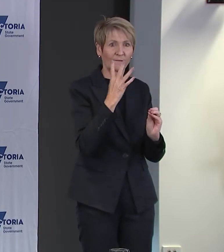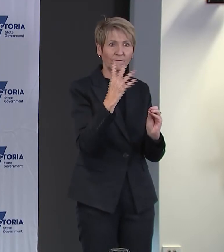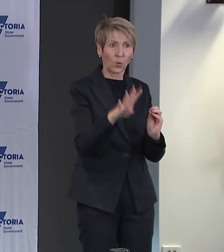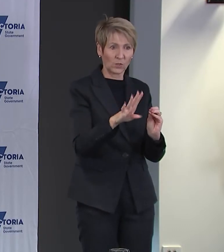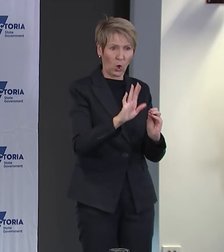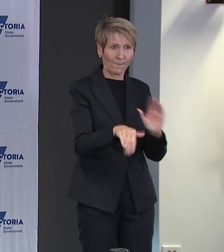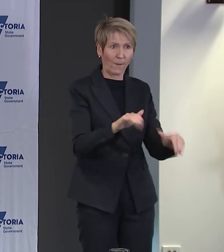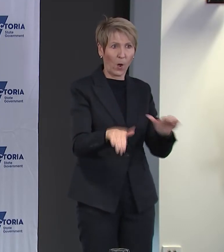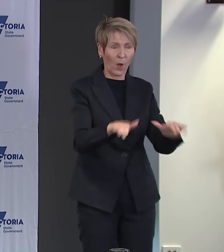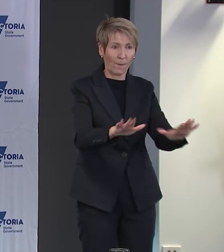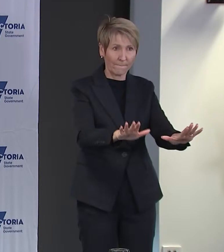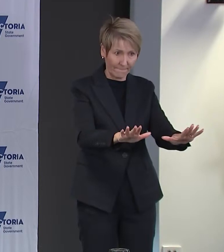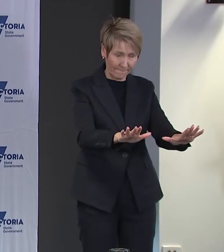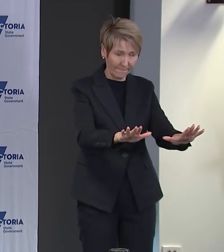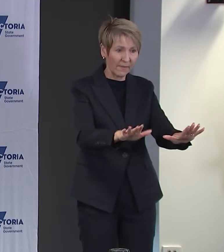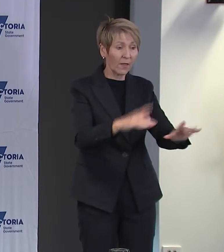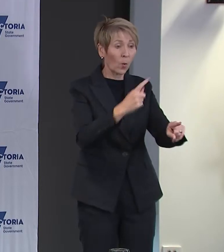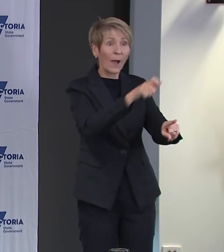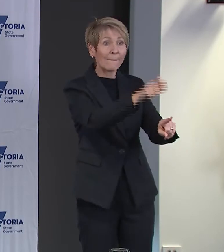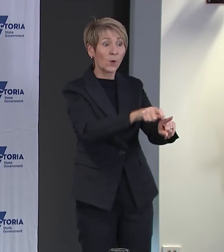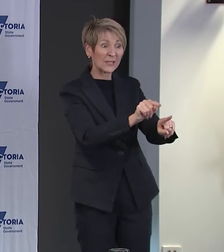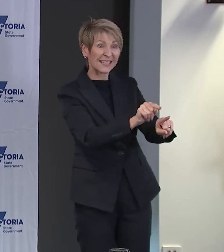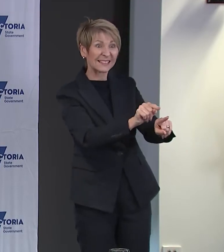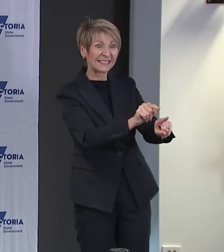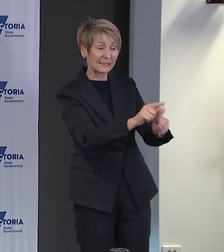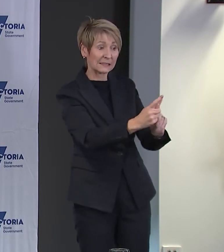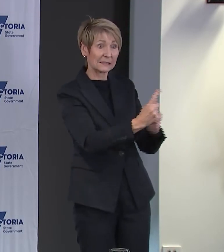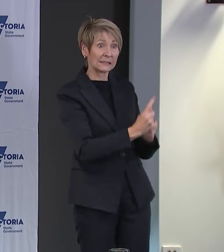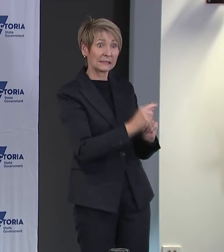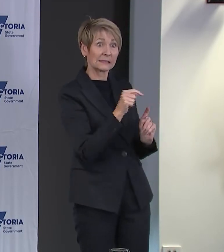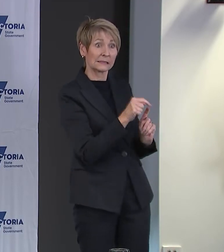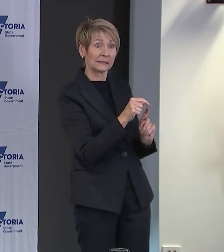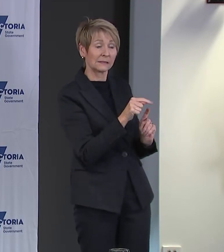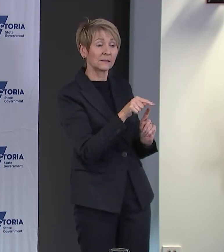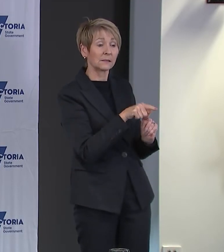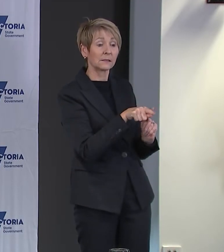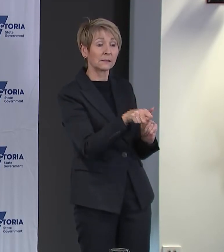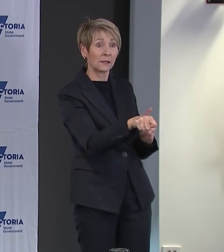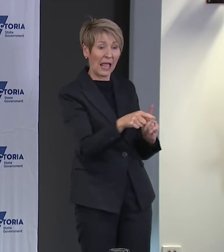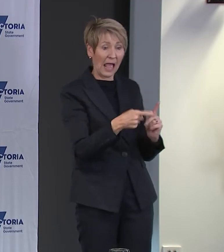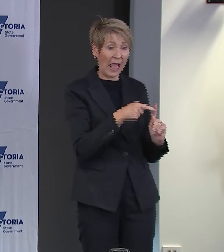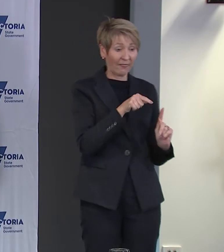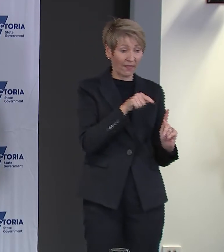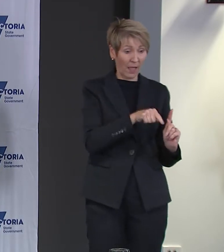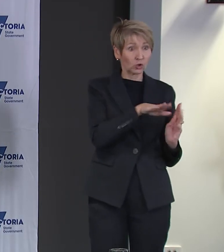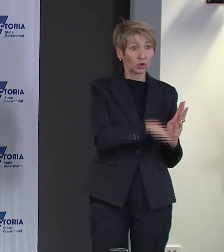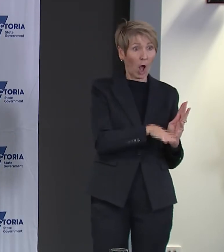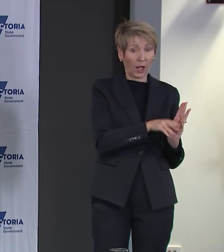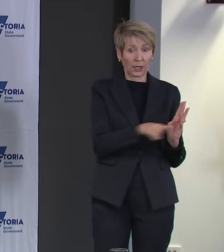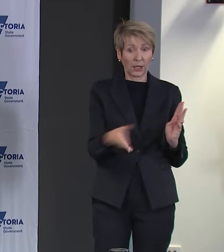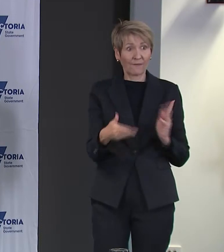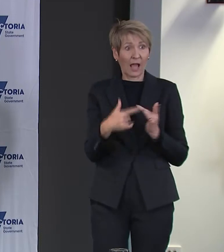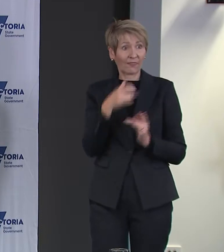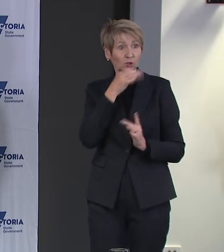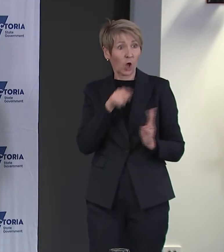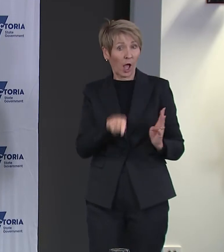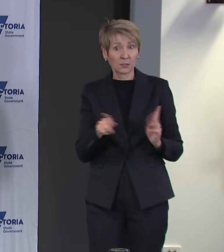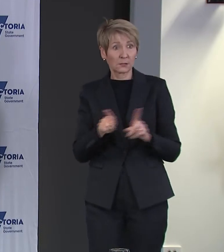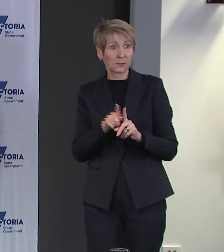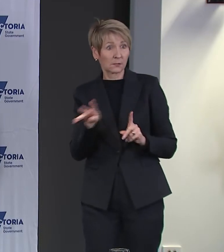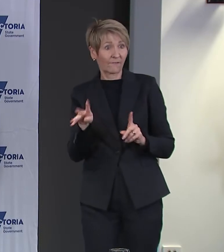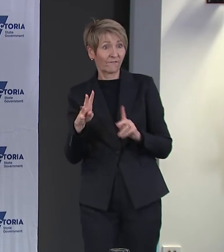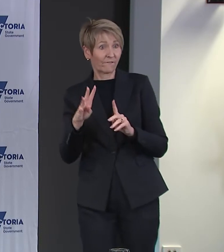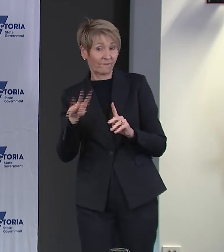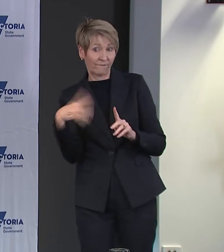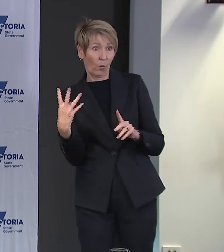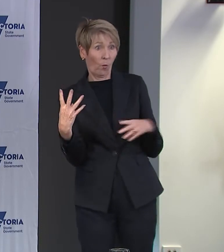found one workplace primary close contact and one primary close contact going active via the school community. It is going to be really important to see over the next couple of